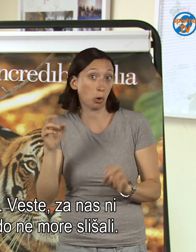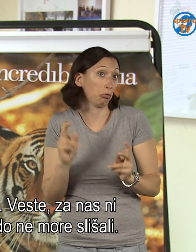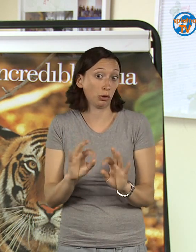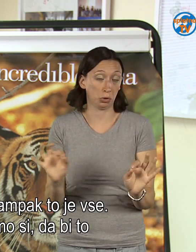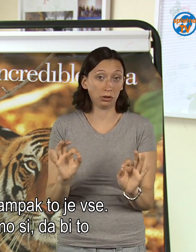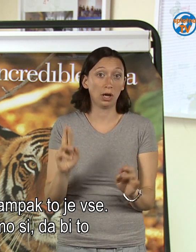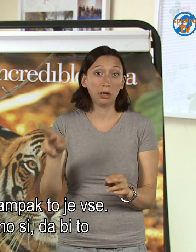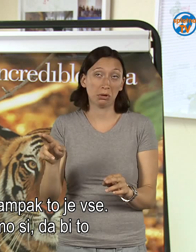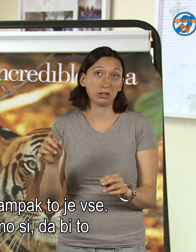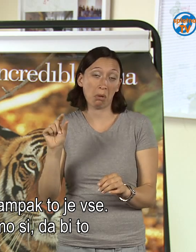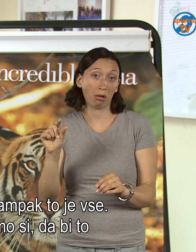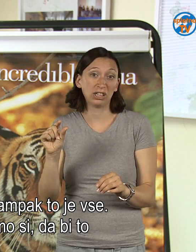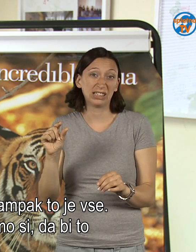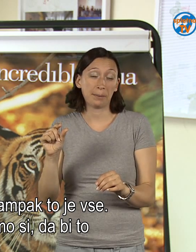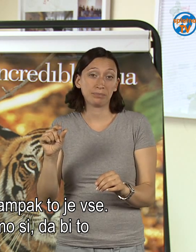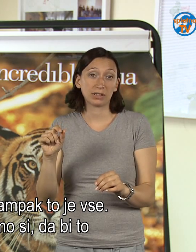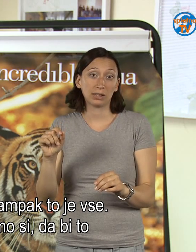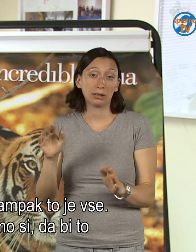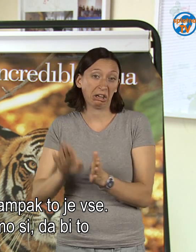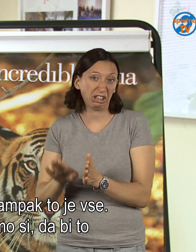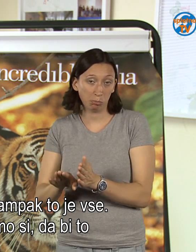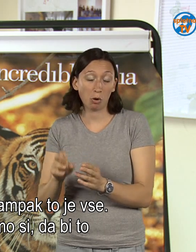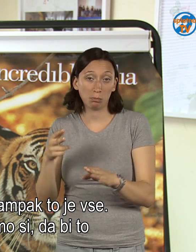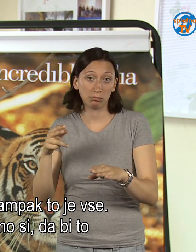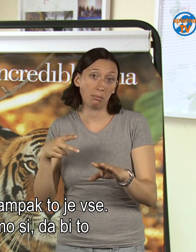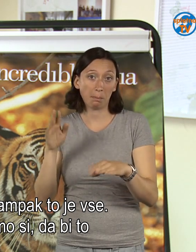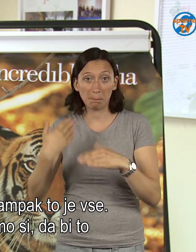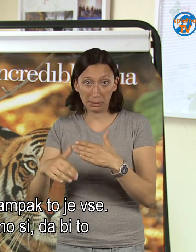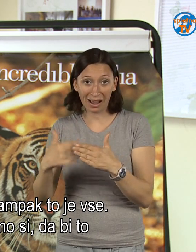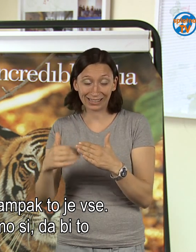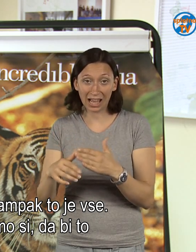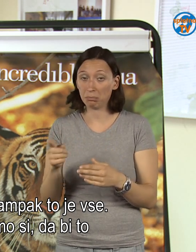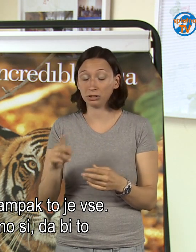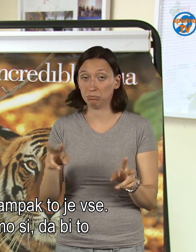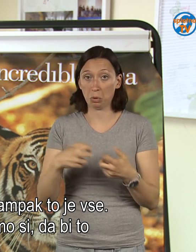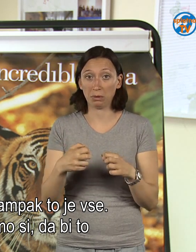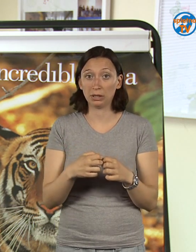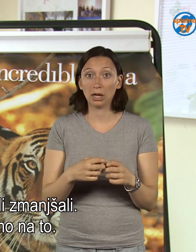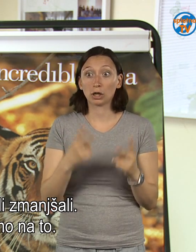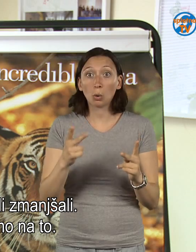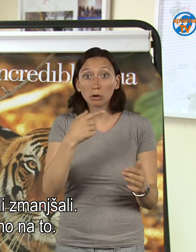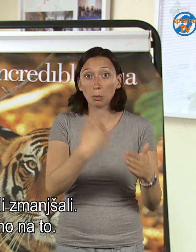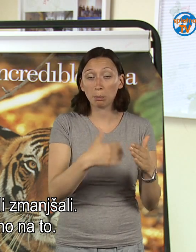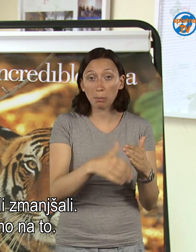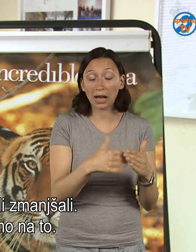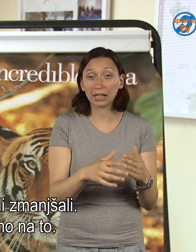fine. He's got some little deficiency, that's all. So an effort is made to see how that deficiency can be rectified or